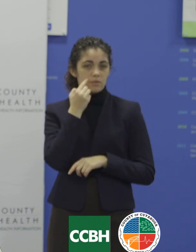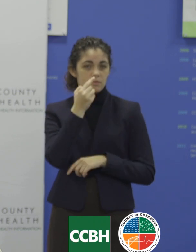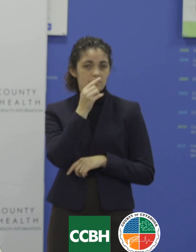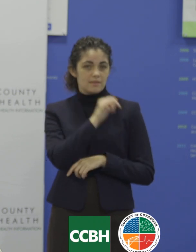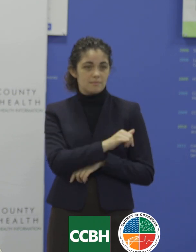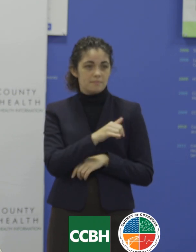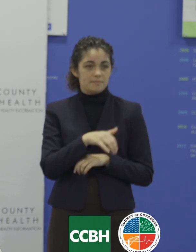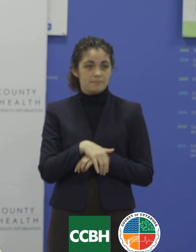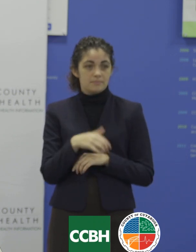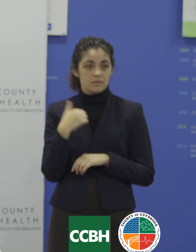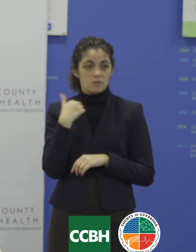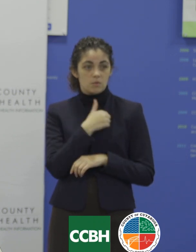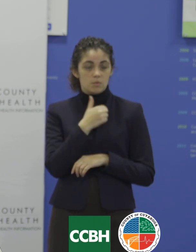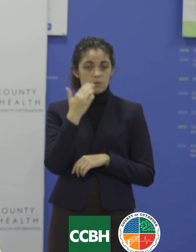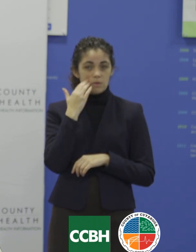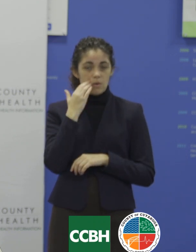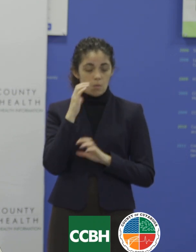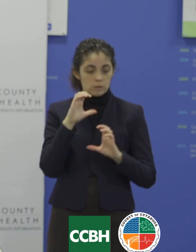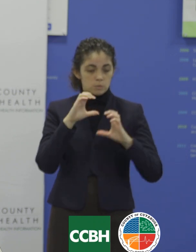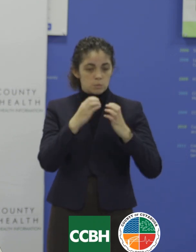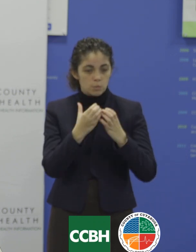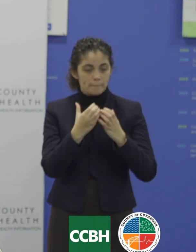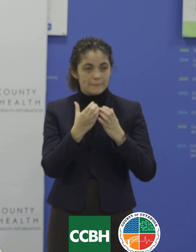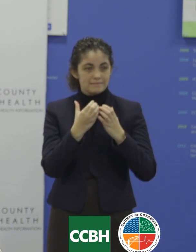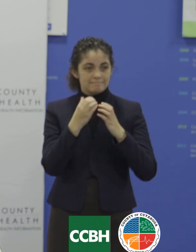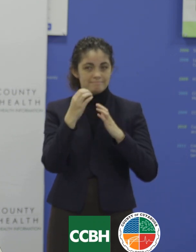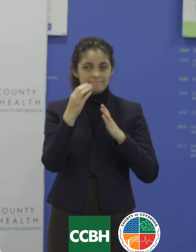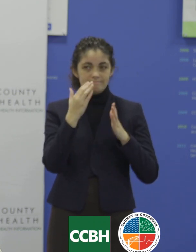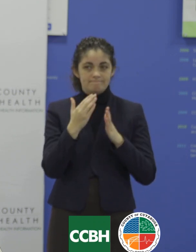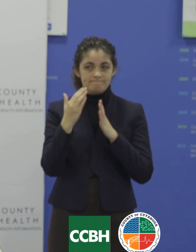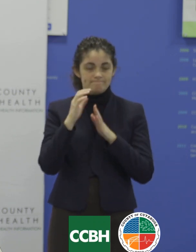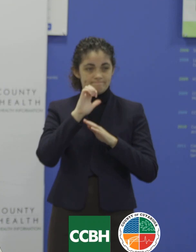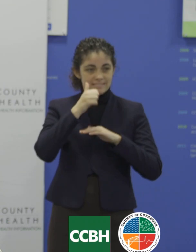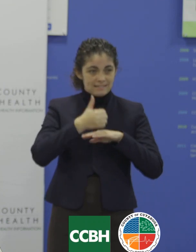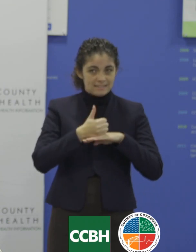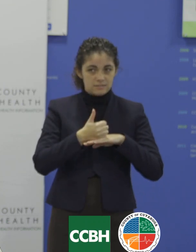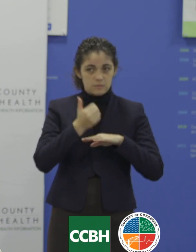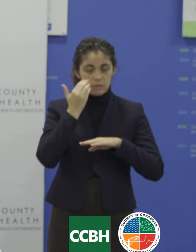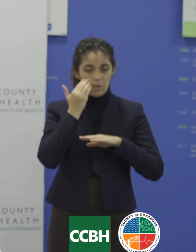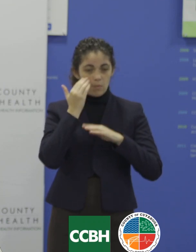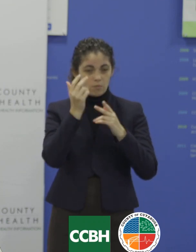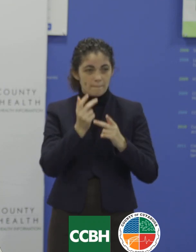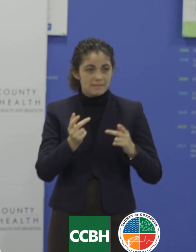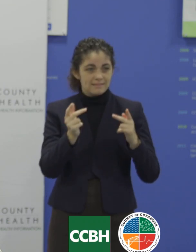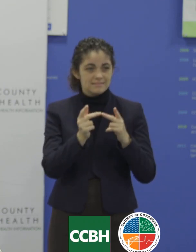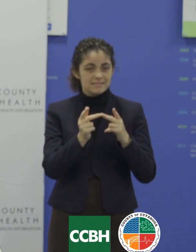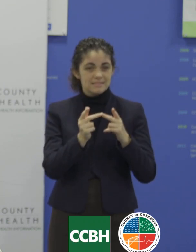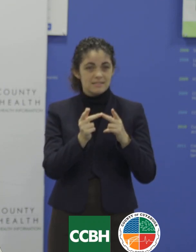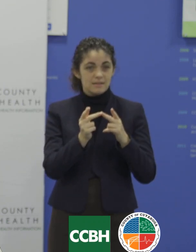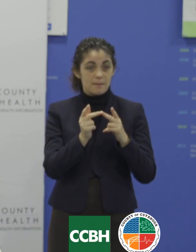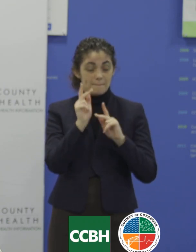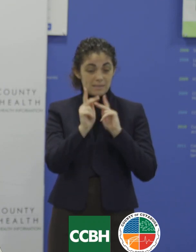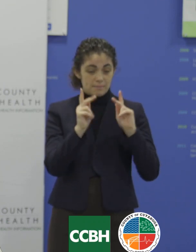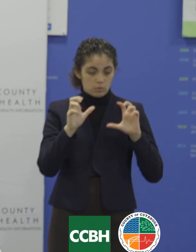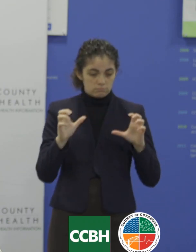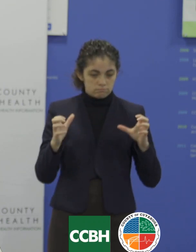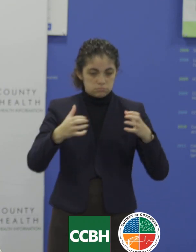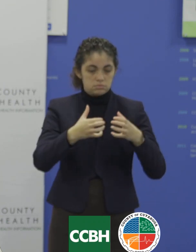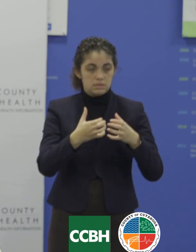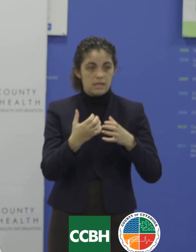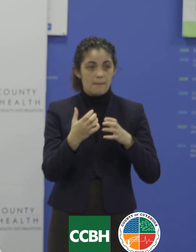So we do know that congregate settings, and there's guidance certainly around places where people come together in large